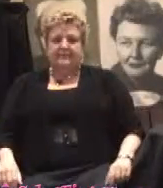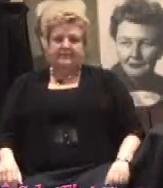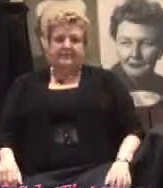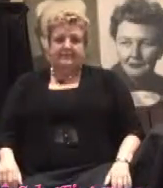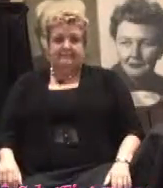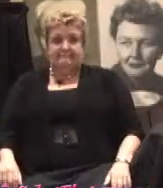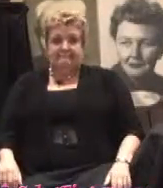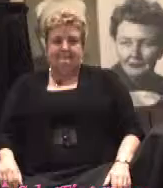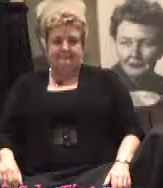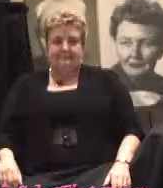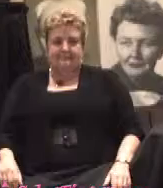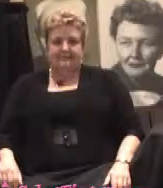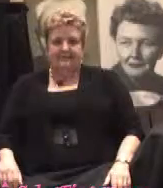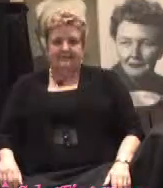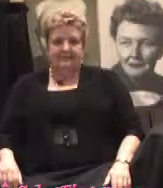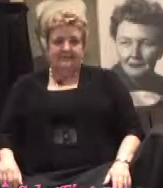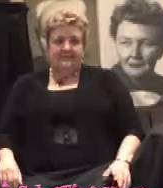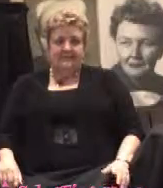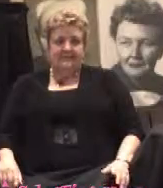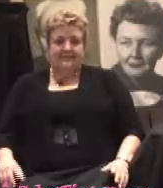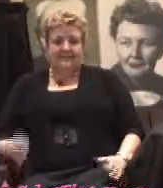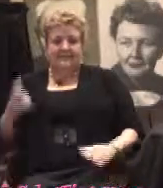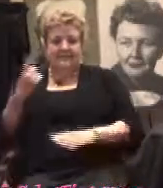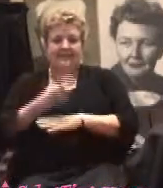But the day they fired me, this waitress came up to me and said, I'm pregnant.